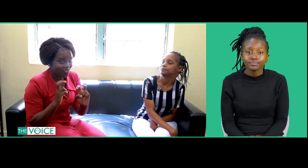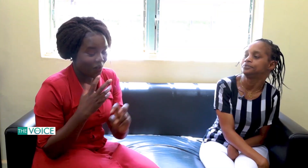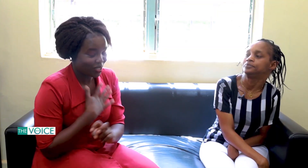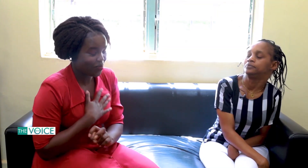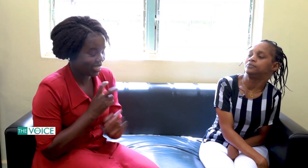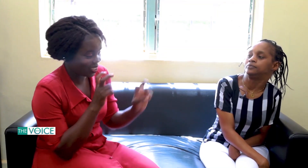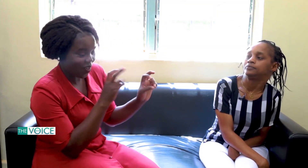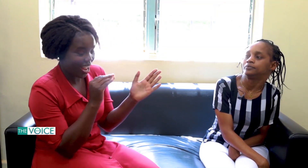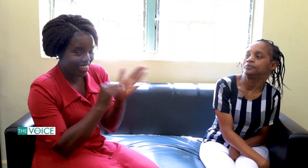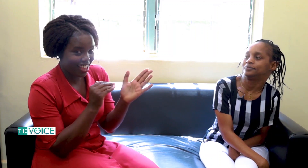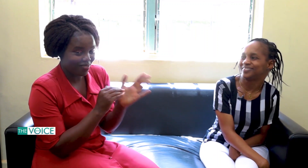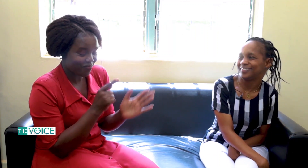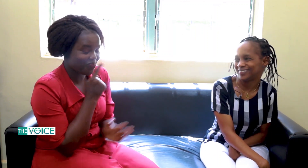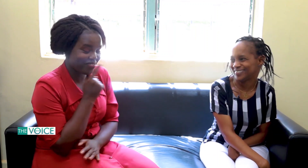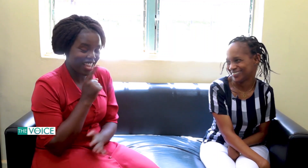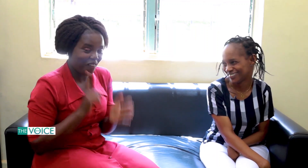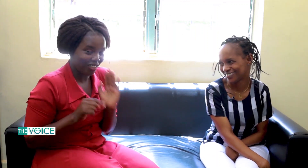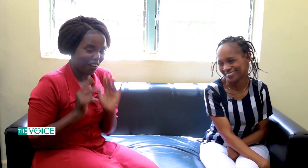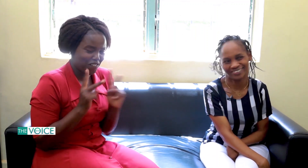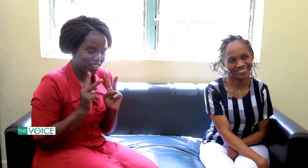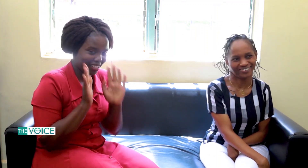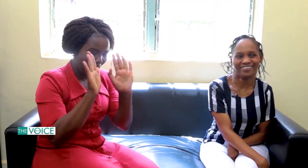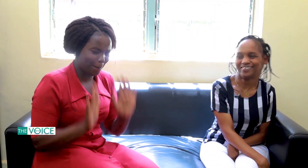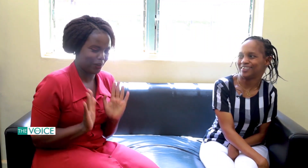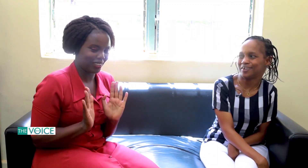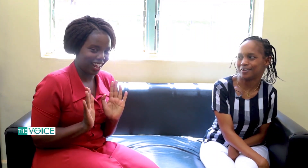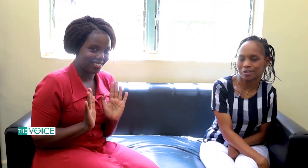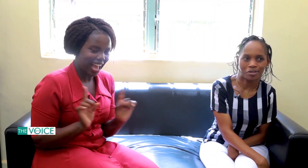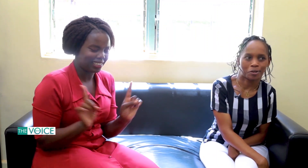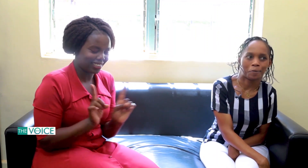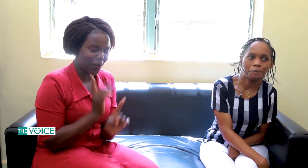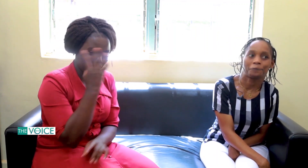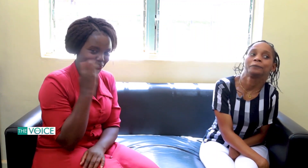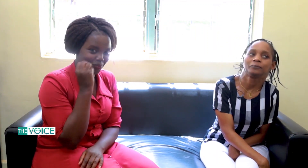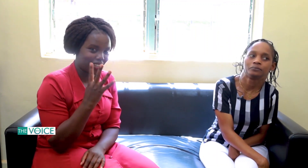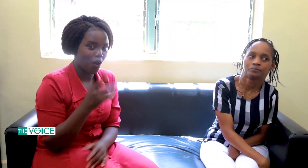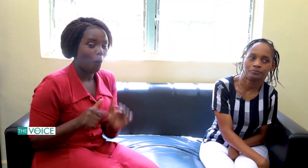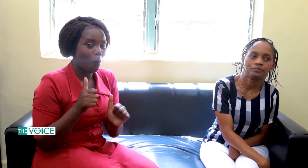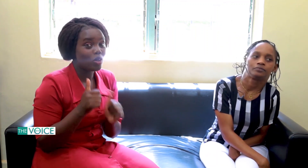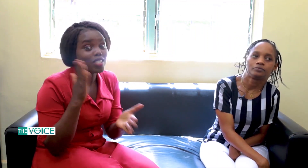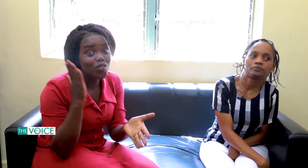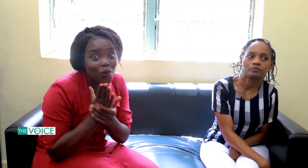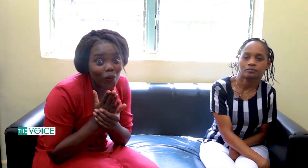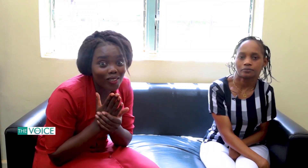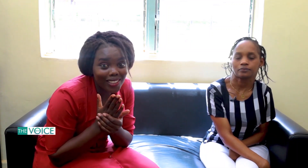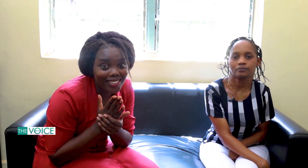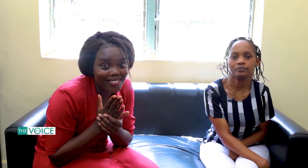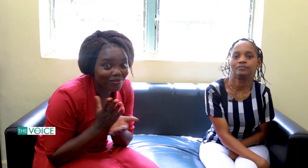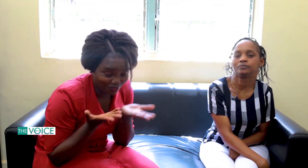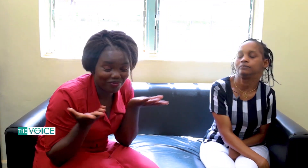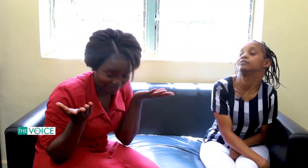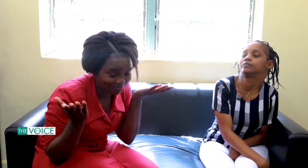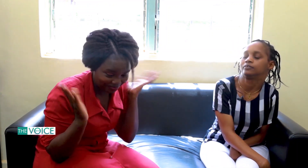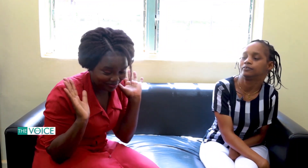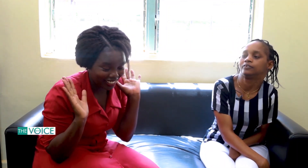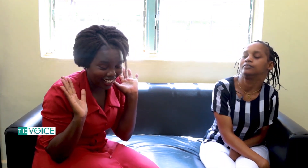Please view us. Just look again. That is very, very important. She's beautiful, which is